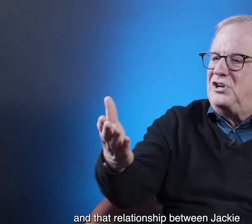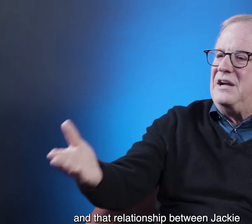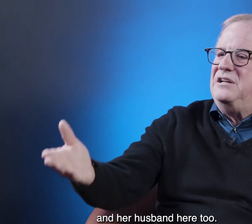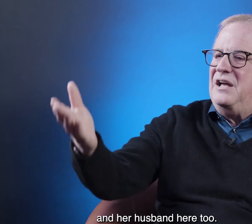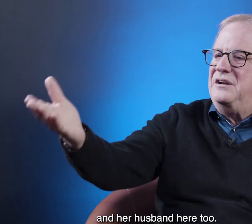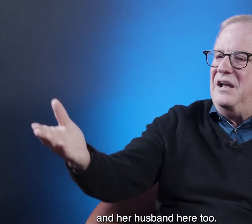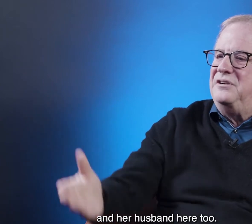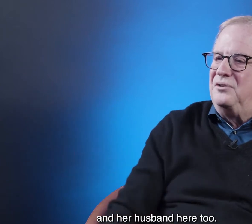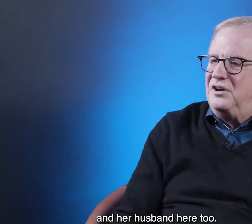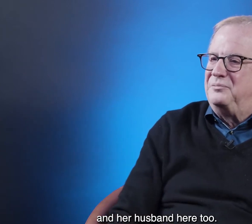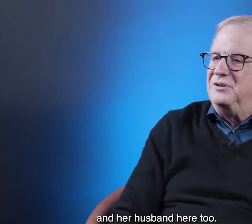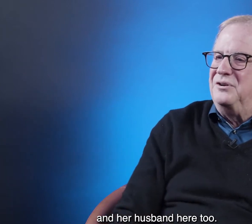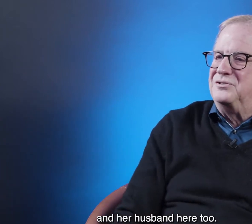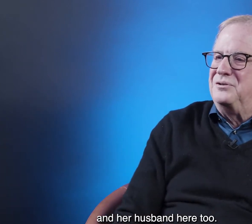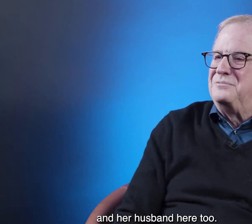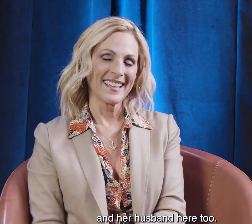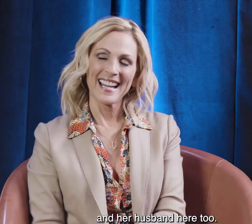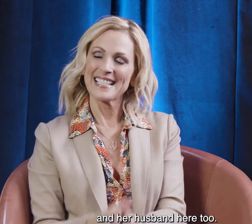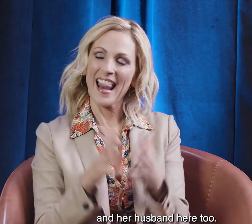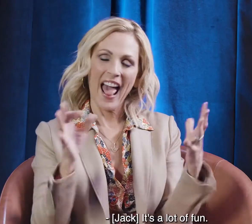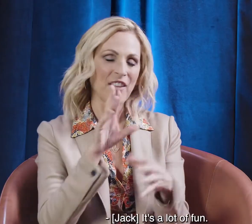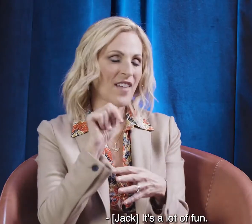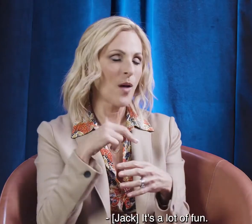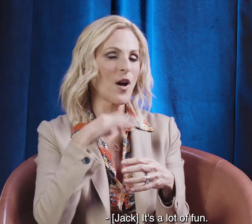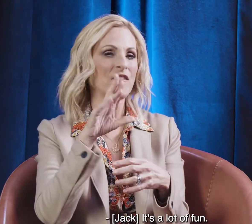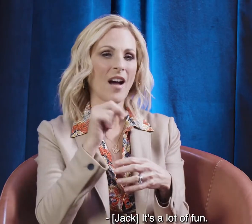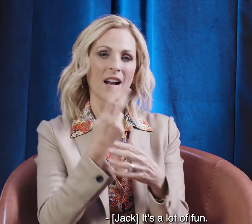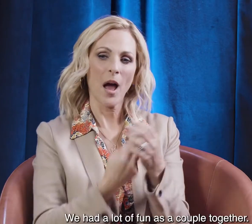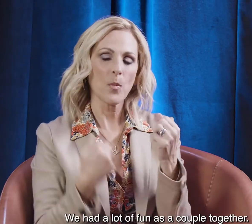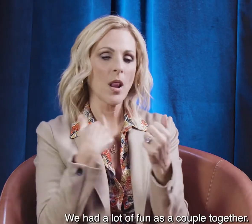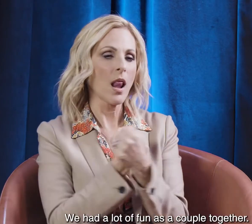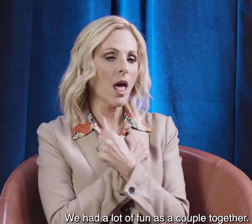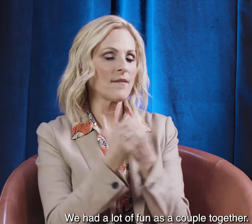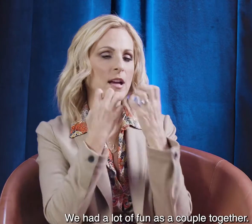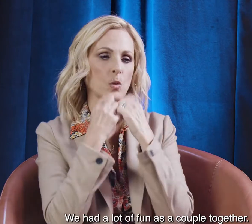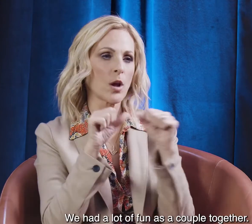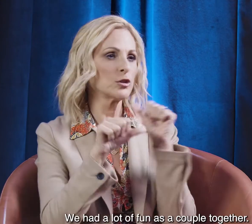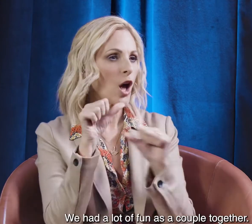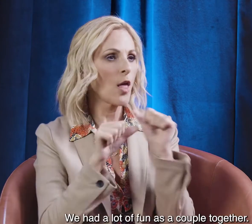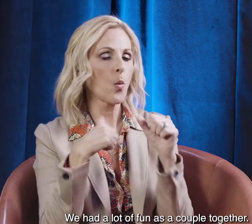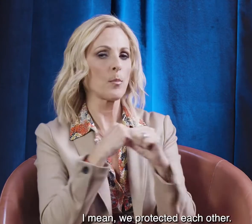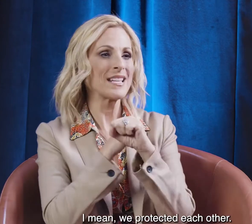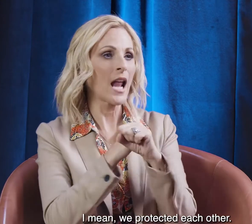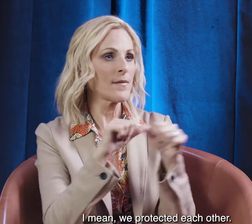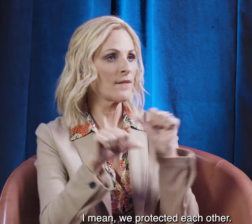Jackie and her husband here, too. It's a lot of fun. We had a lot of fun as a couple together.